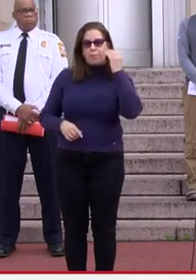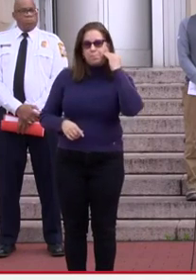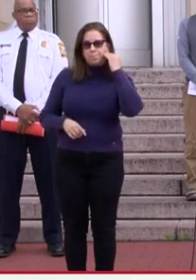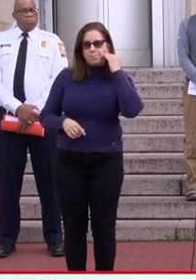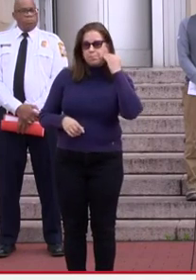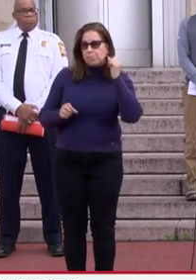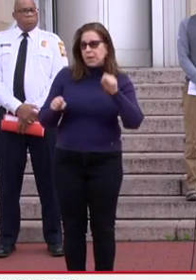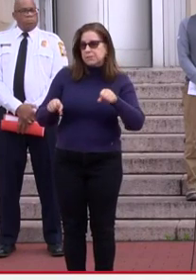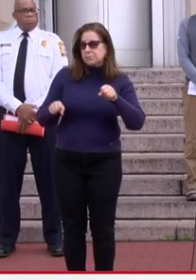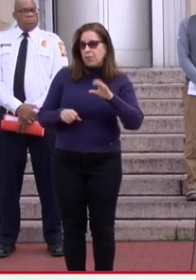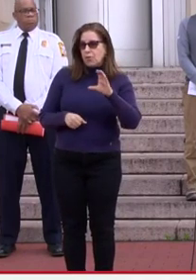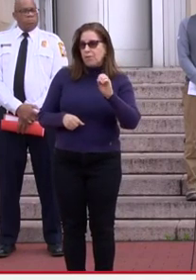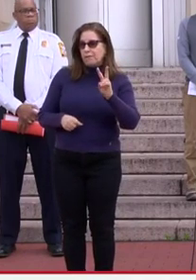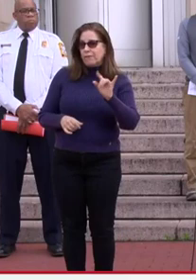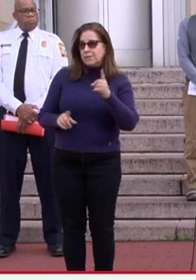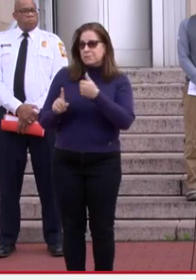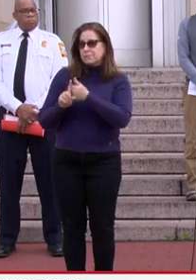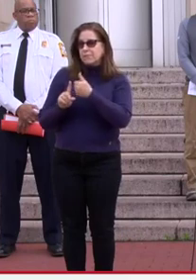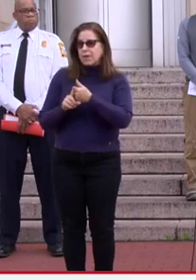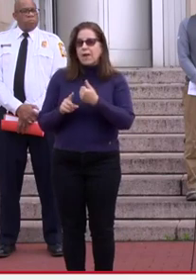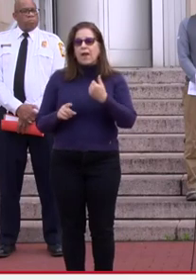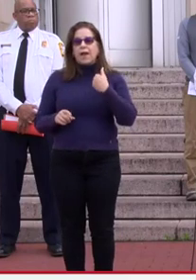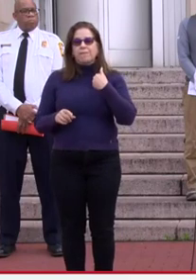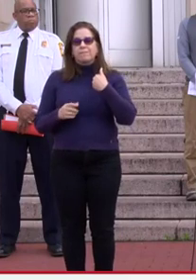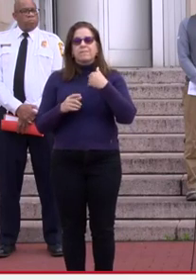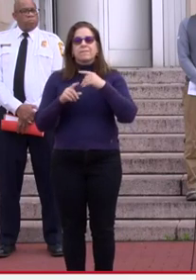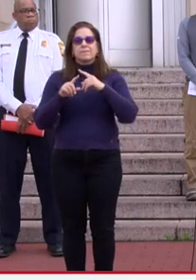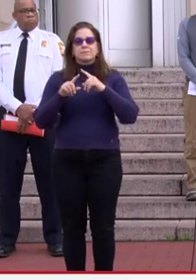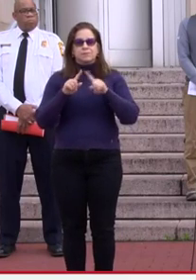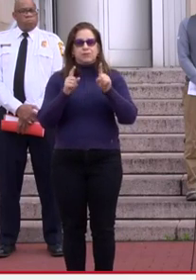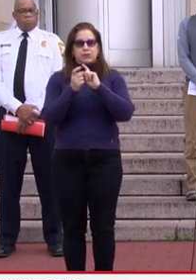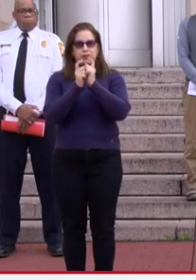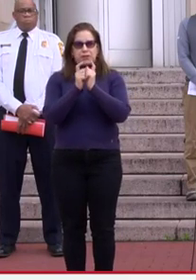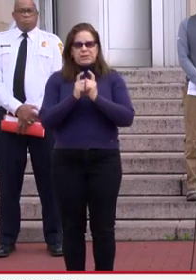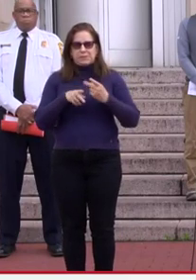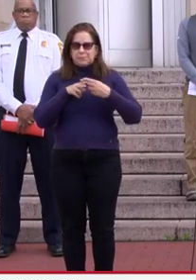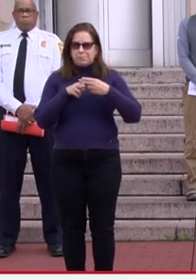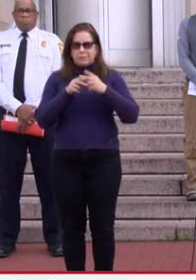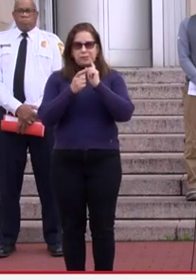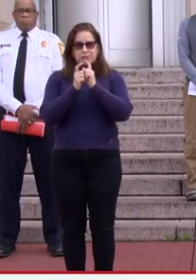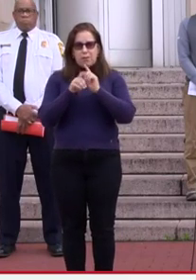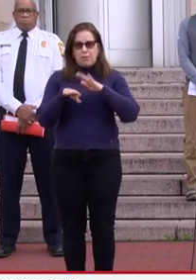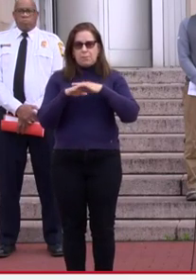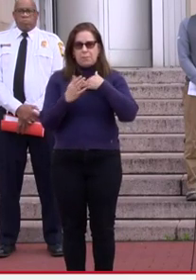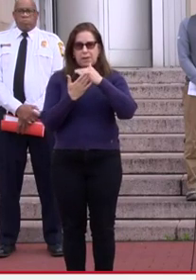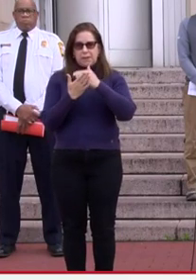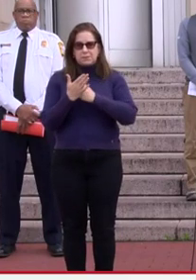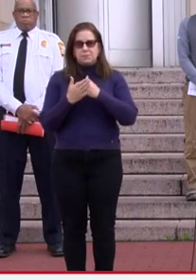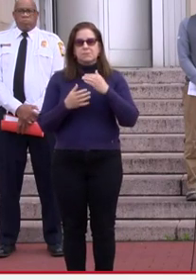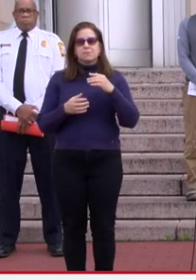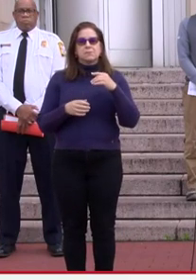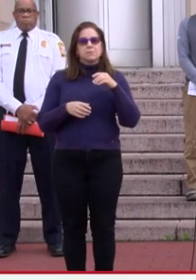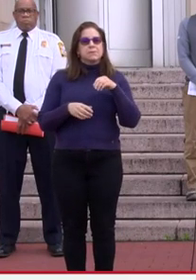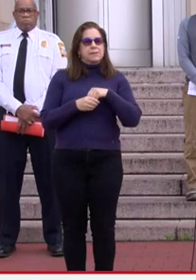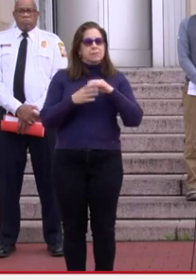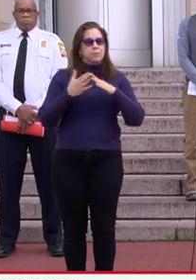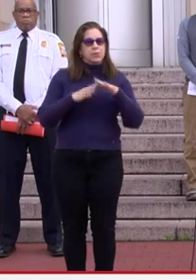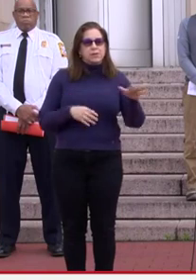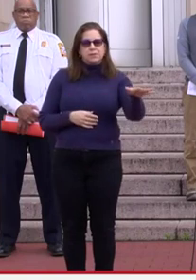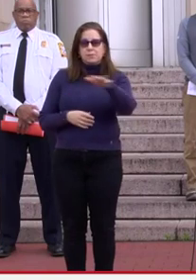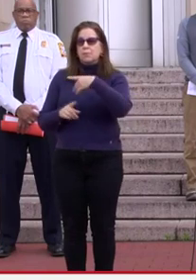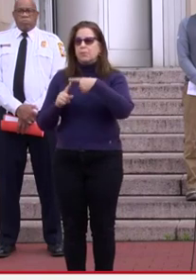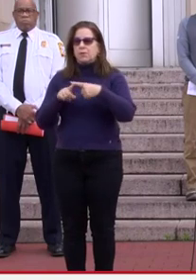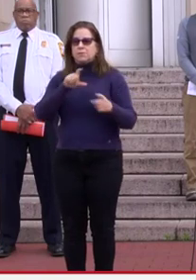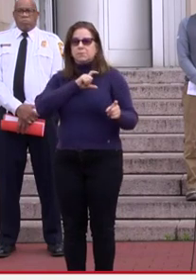list of temporary adjustments to some of our procedures that were made to keep the community and our officers as safe as possible and help